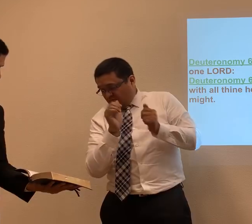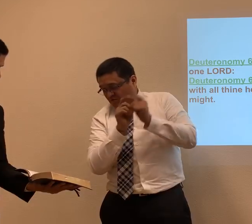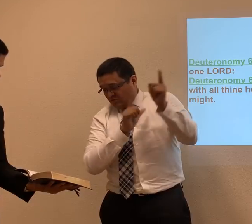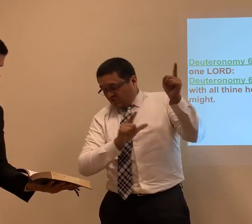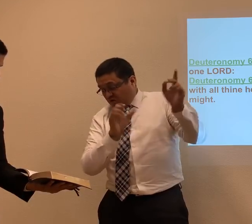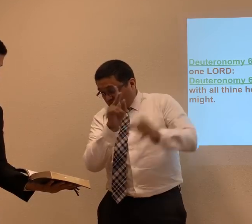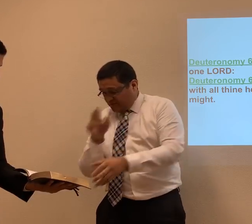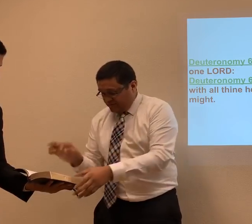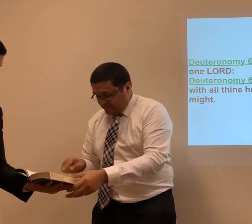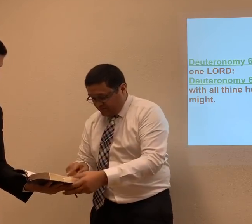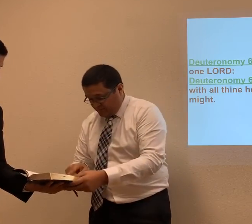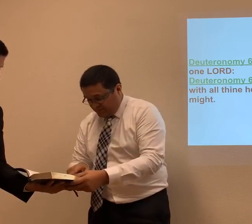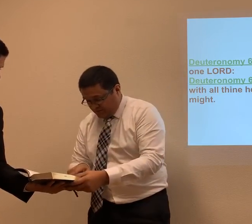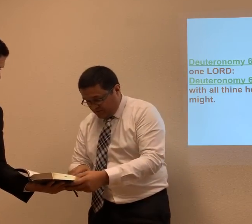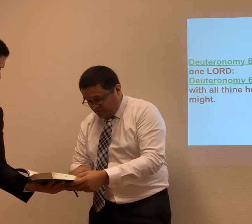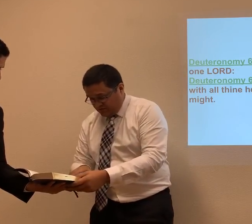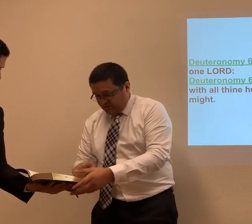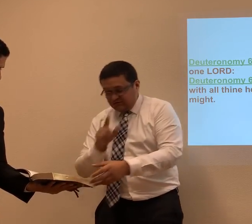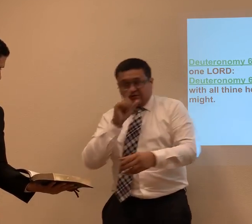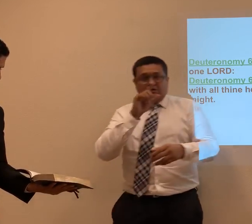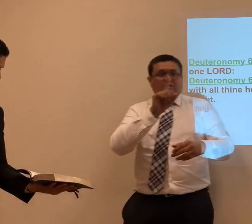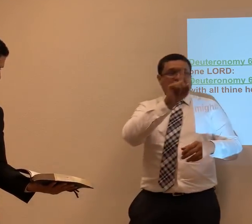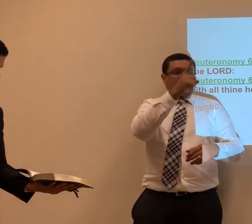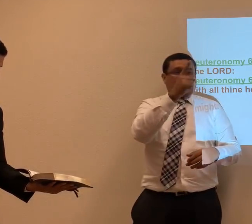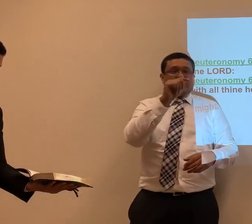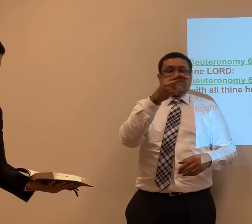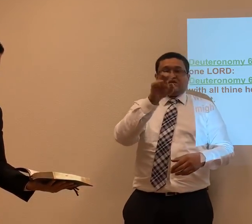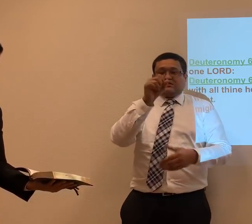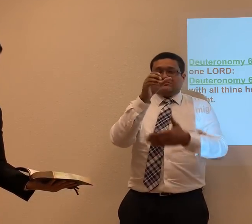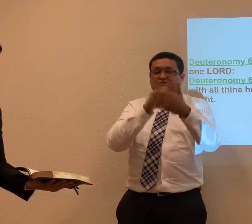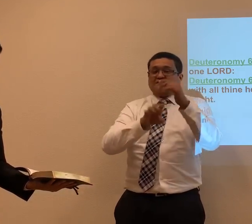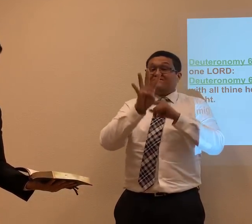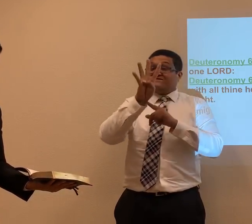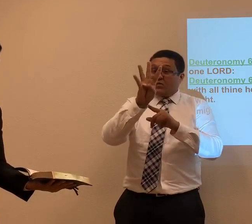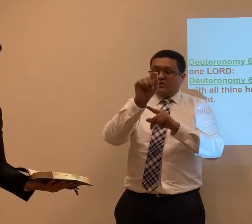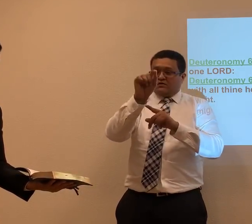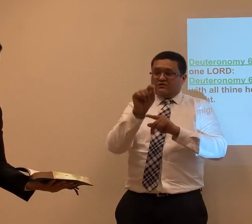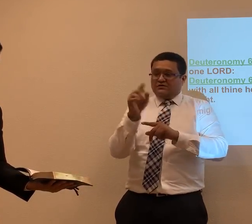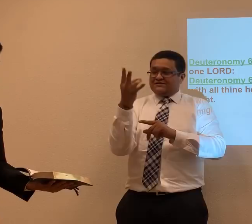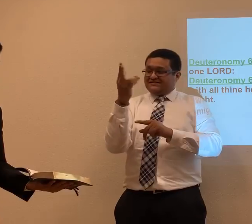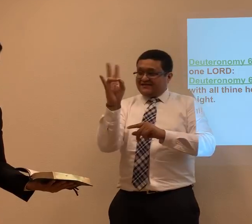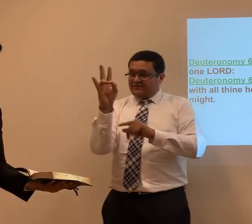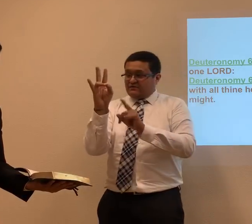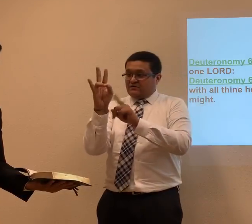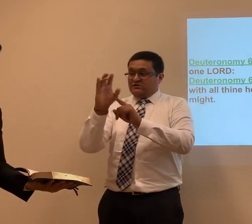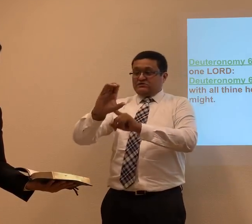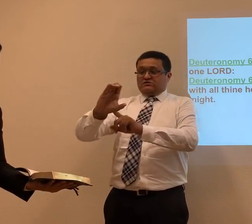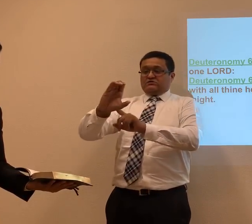we shall be with the Lord. So 1 Thessalonians chapter 4 verse